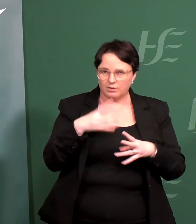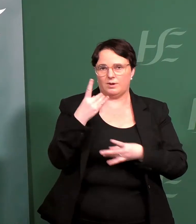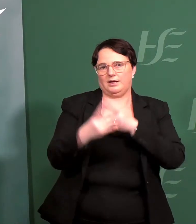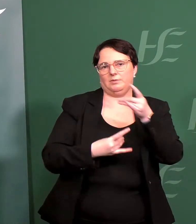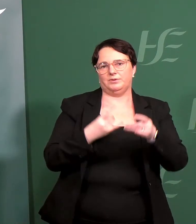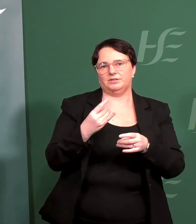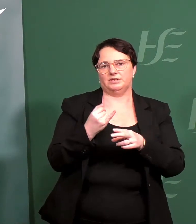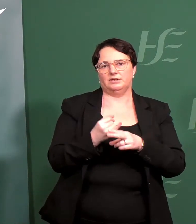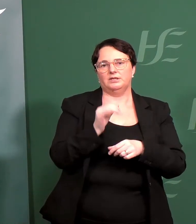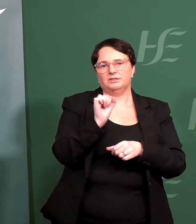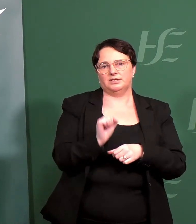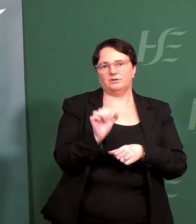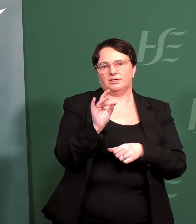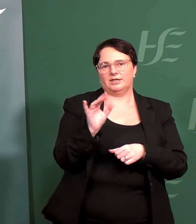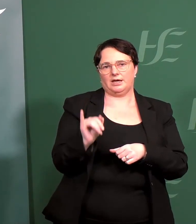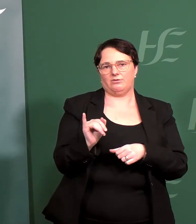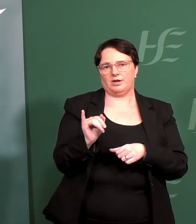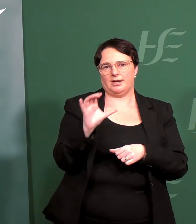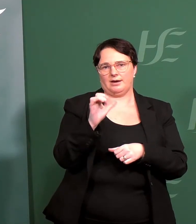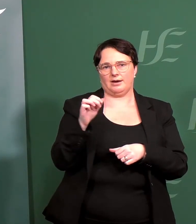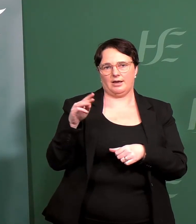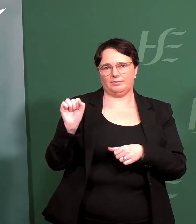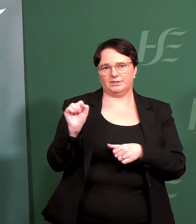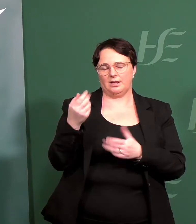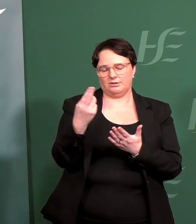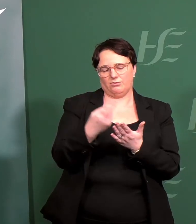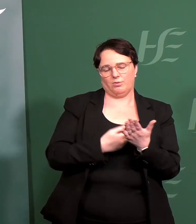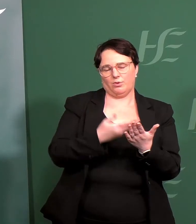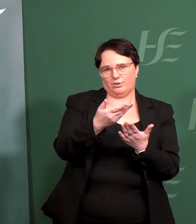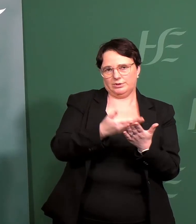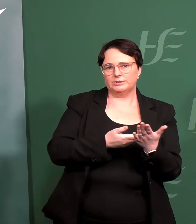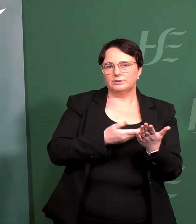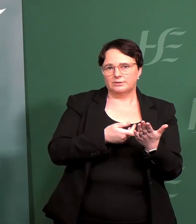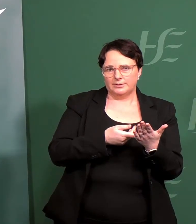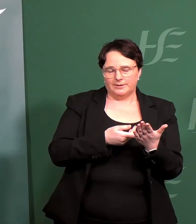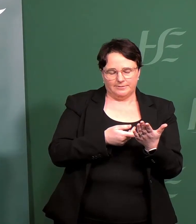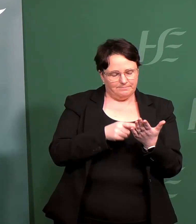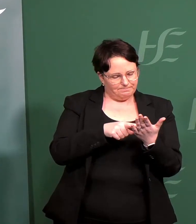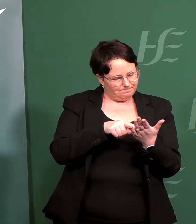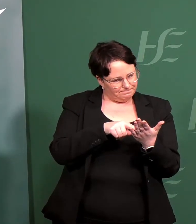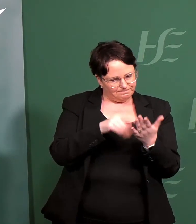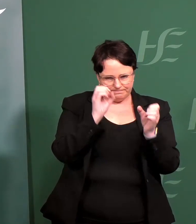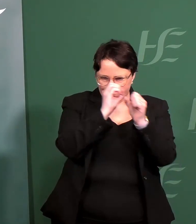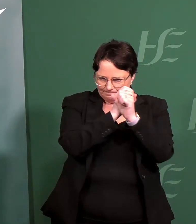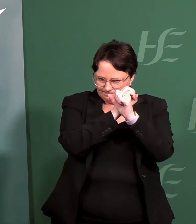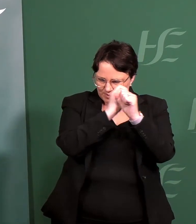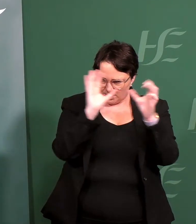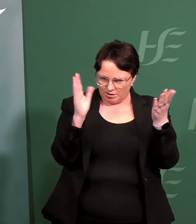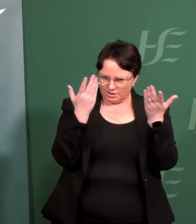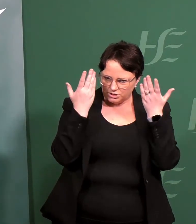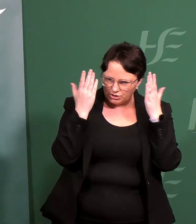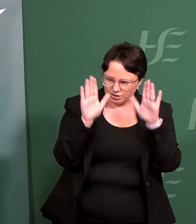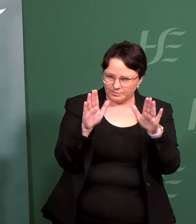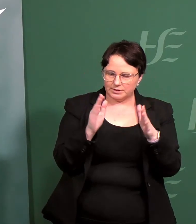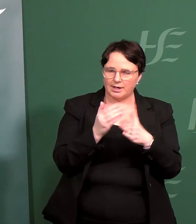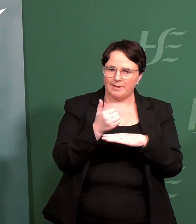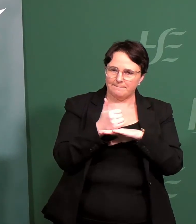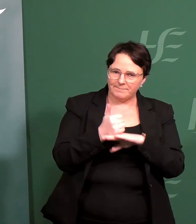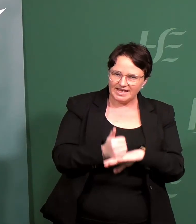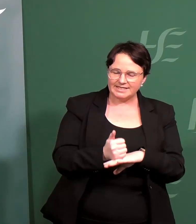South Kerry CAMHS and the report as it is set out. The report very clearly demonstrates that some of the basic